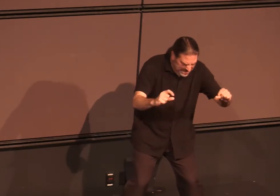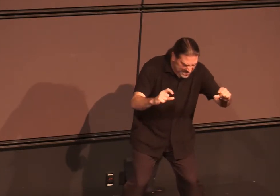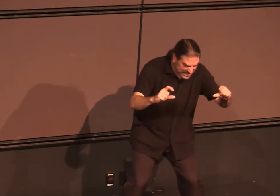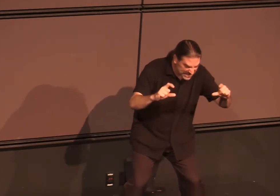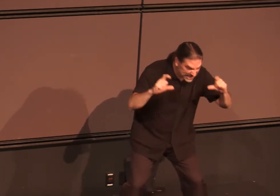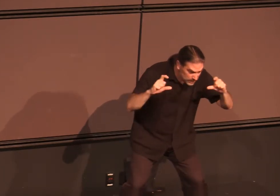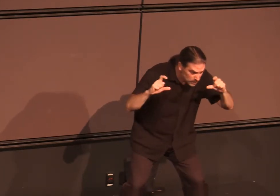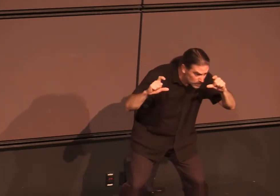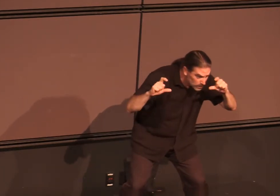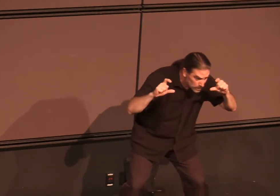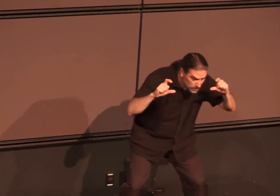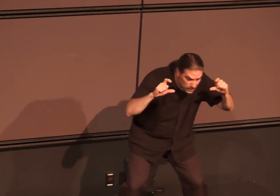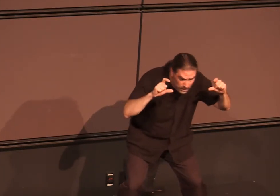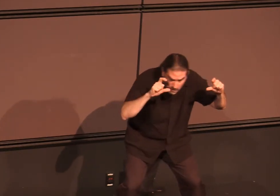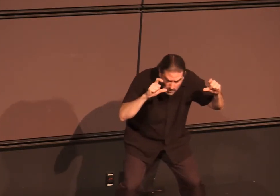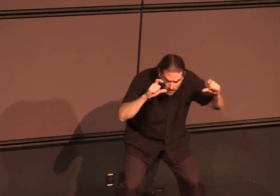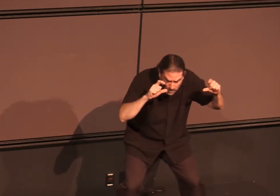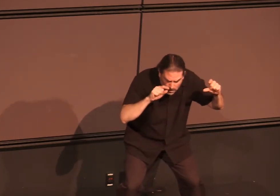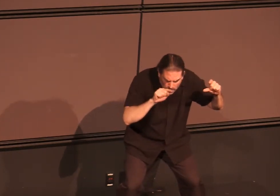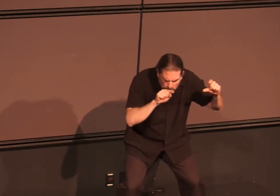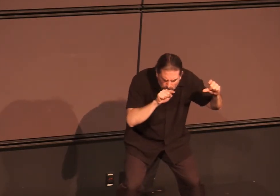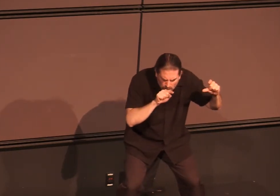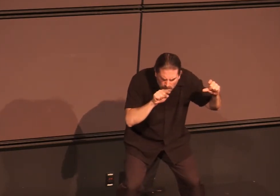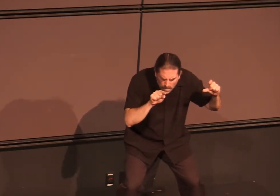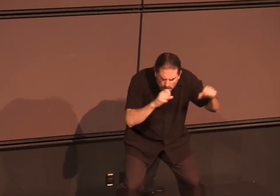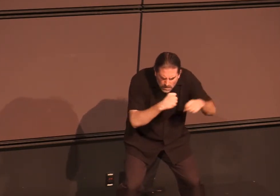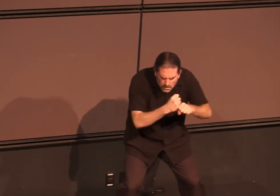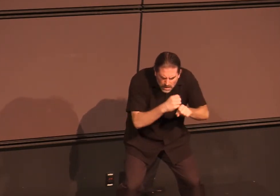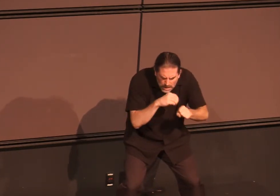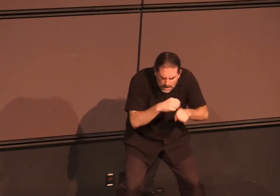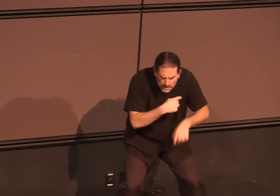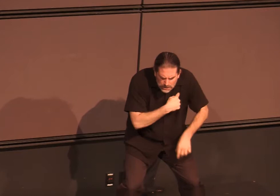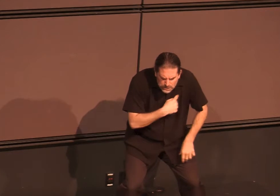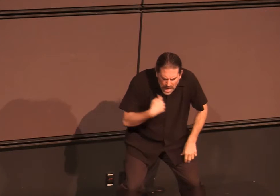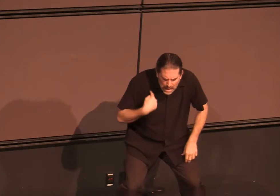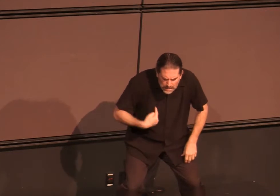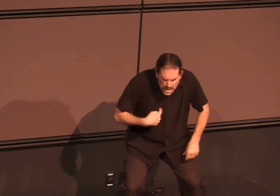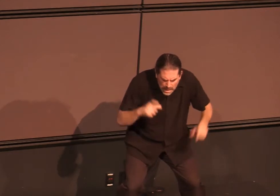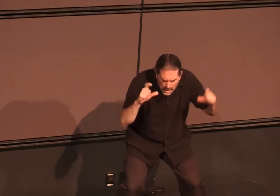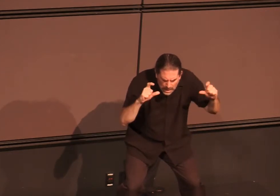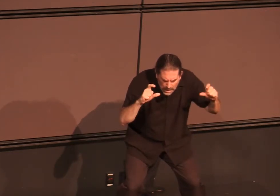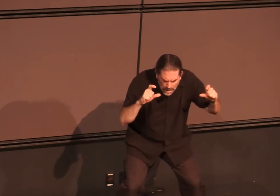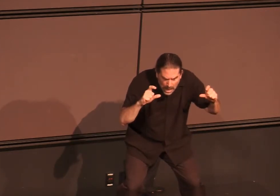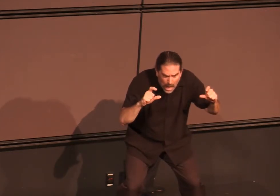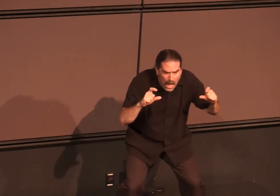Magnify that, and it reads, Made in China.